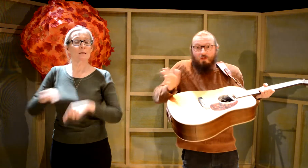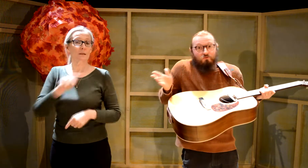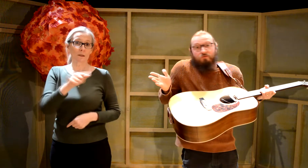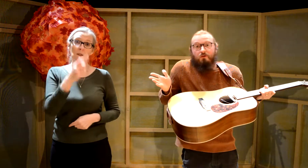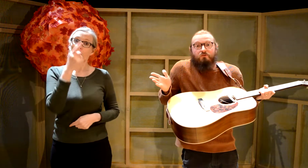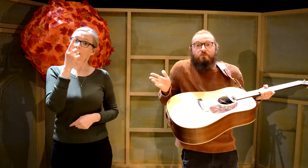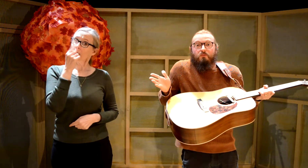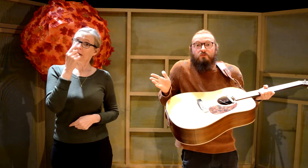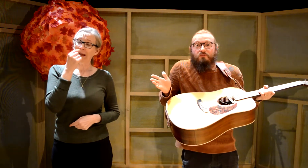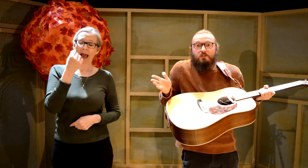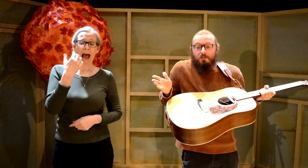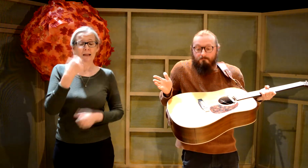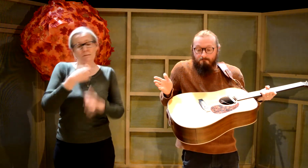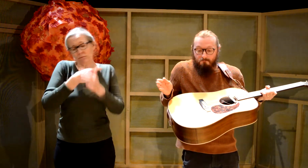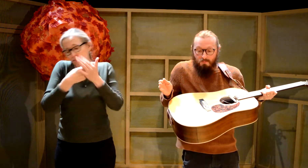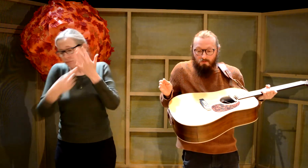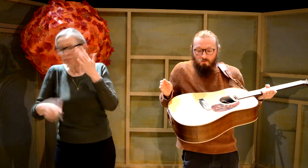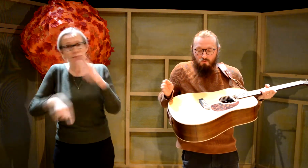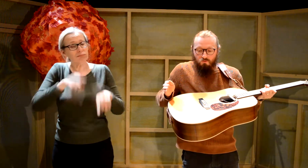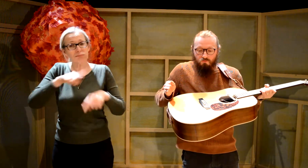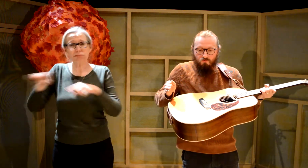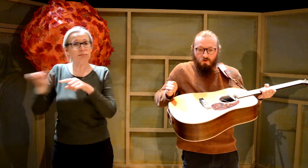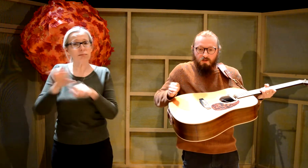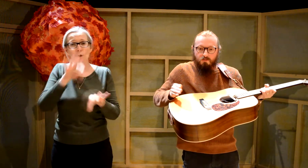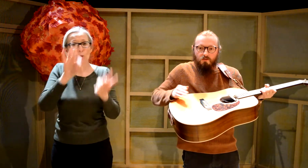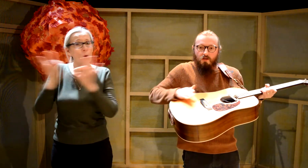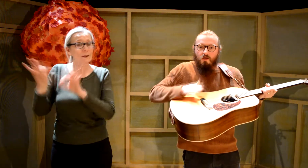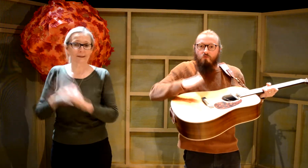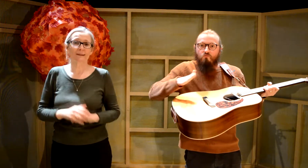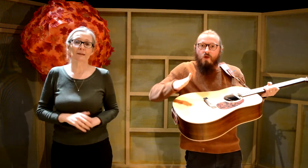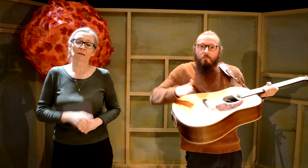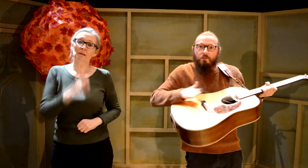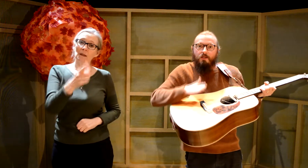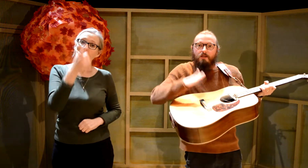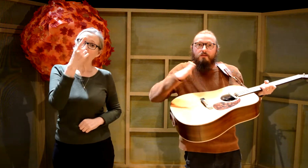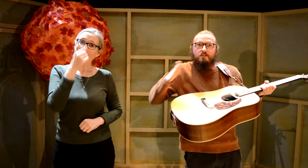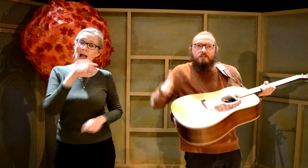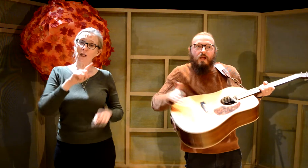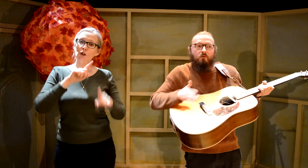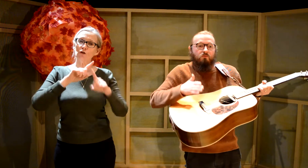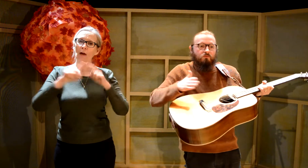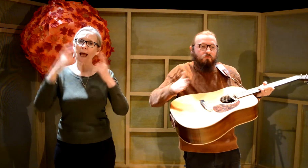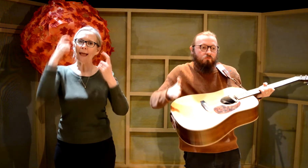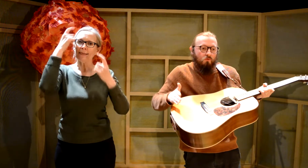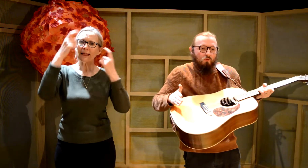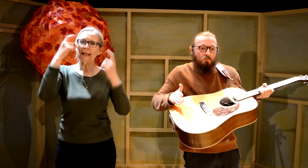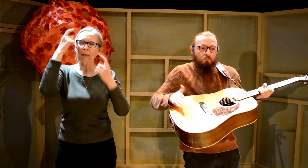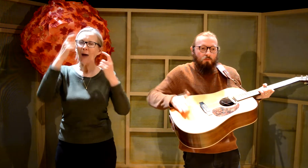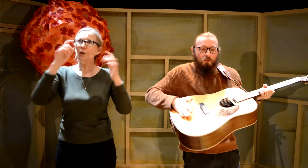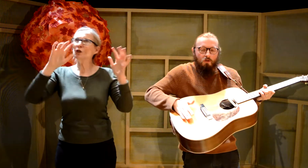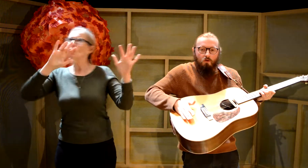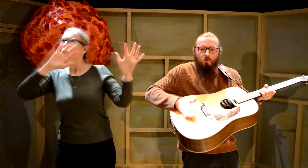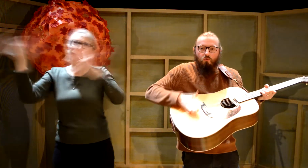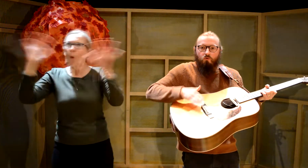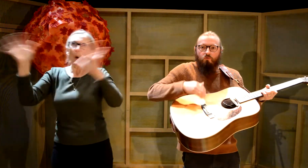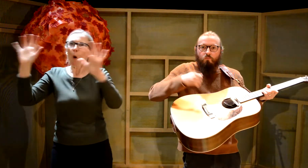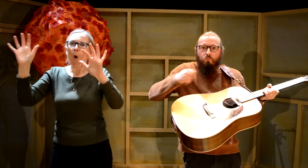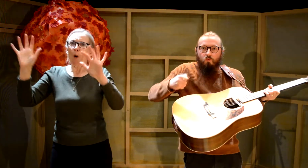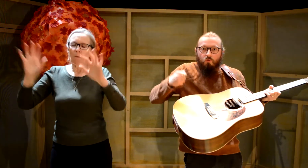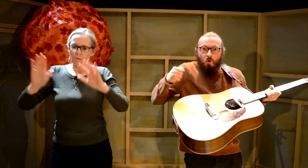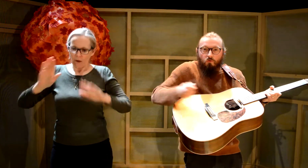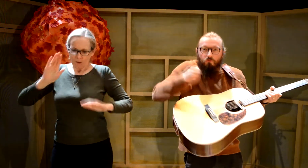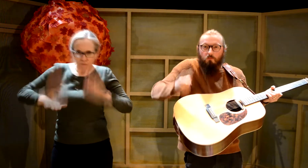you can, there's loads of options here. You could try and replicate the sound of the storm or